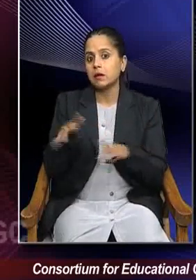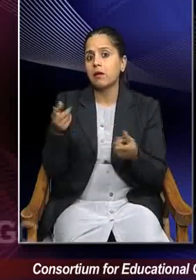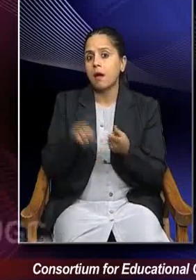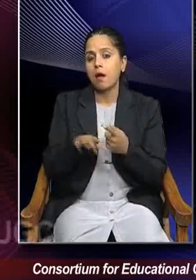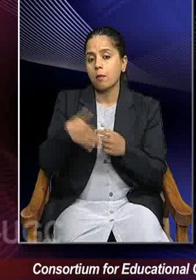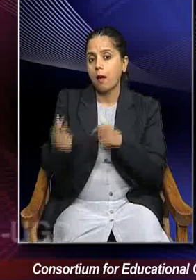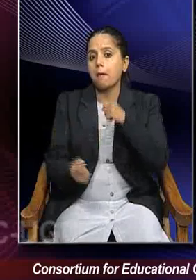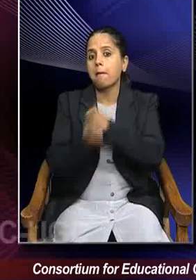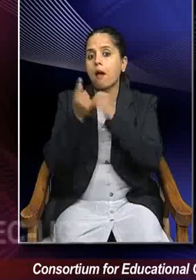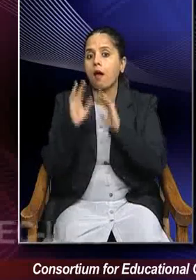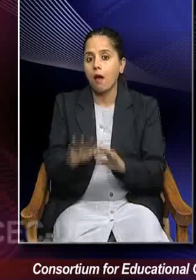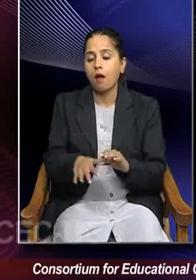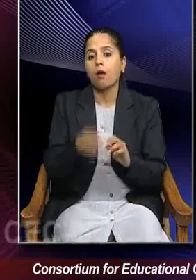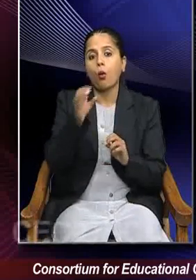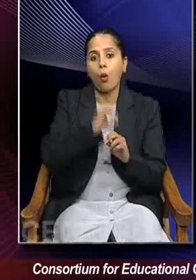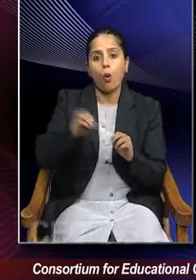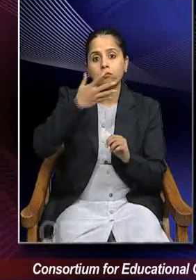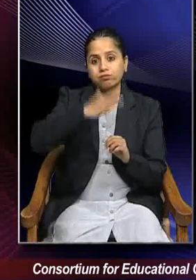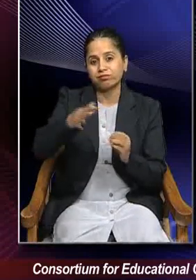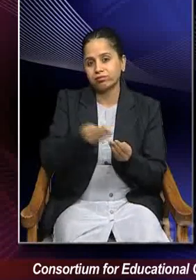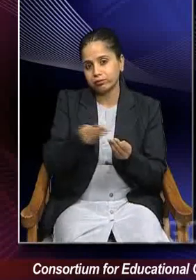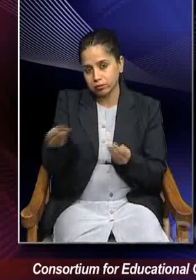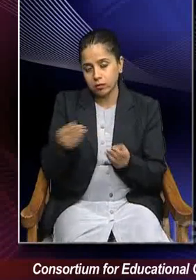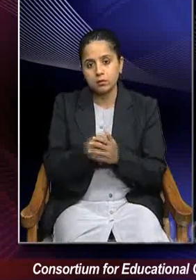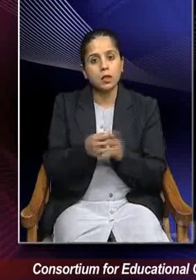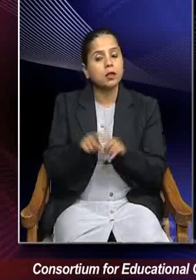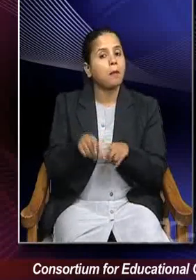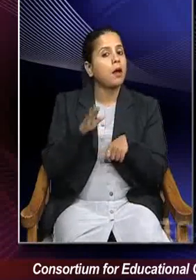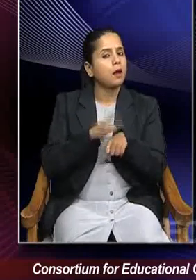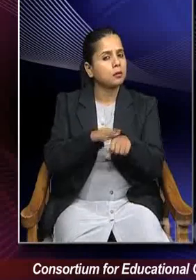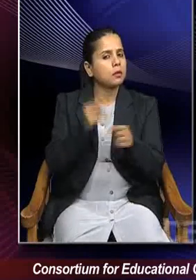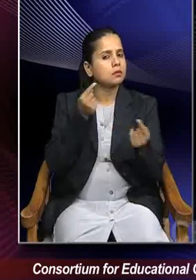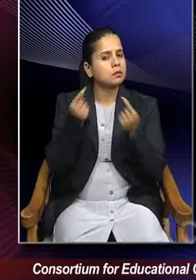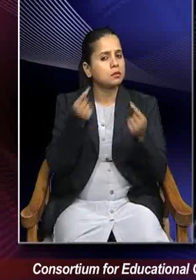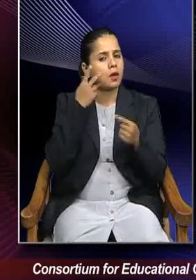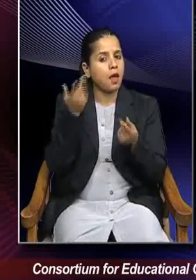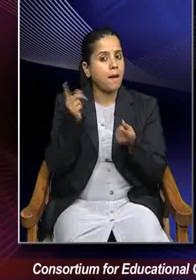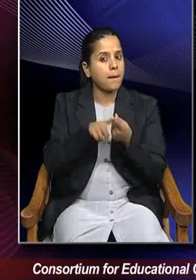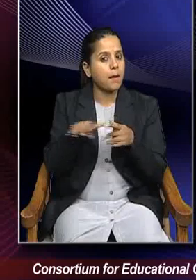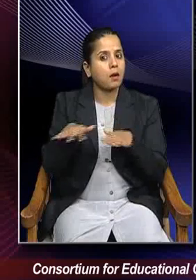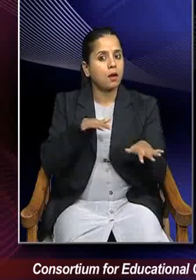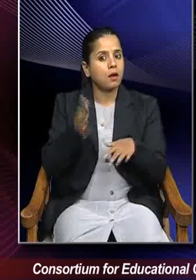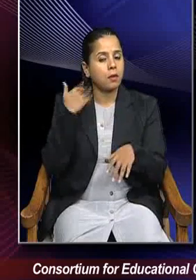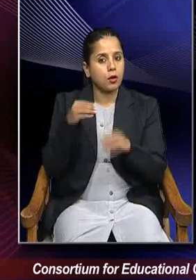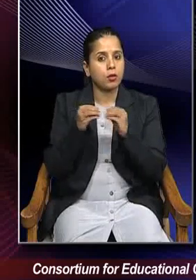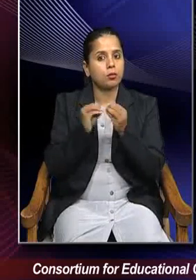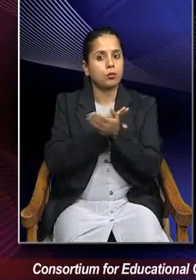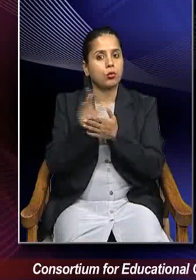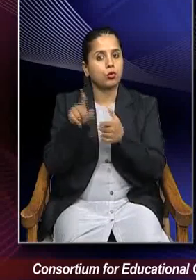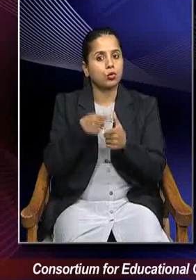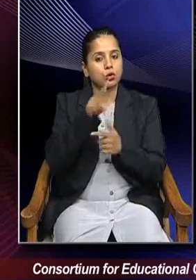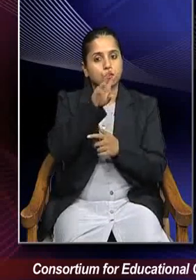hit the coast of Odisha. Similarly, with the experience of the tragedy of earthquake in Bhuj in